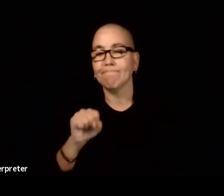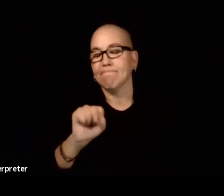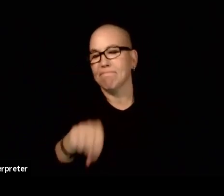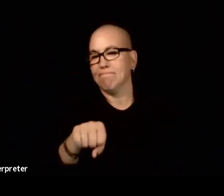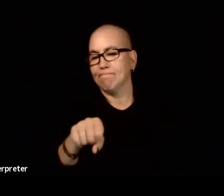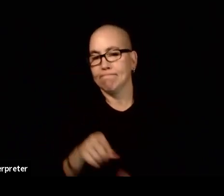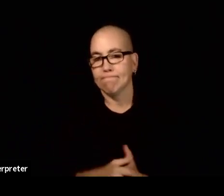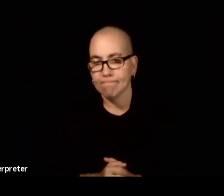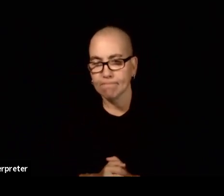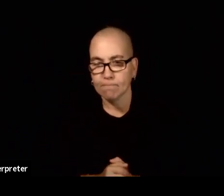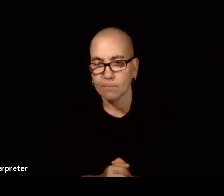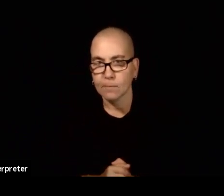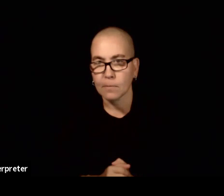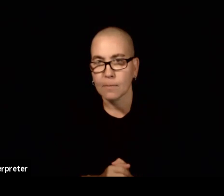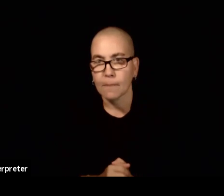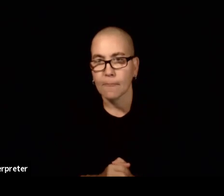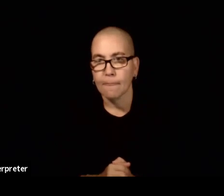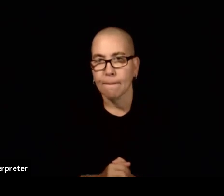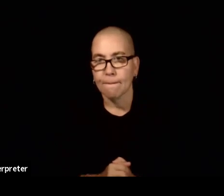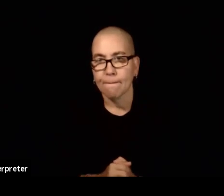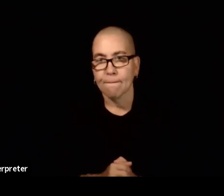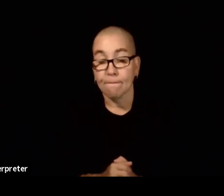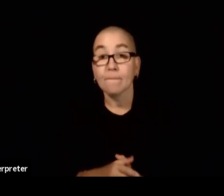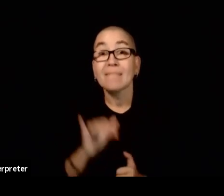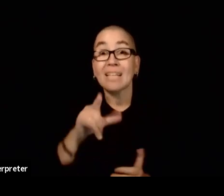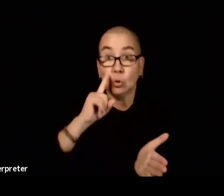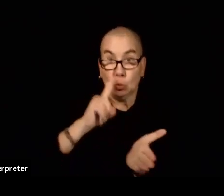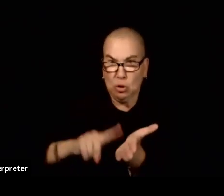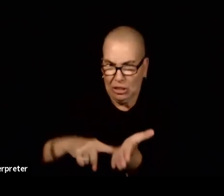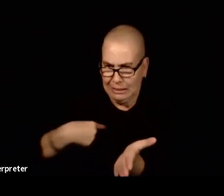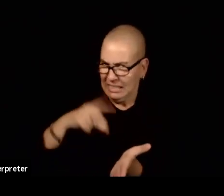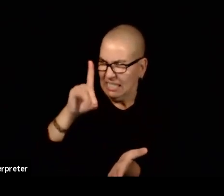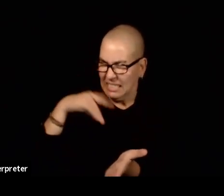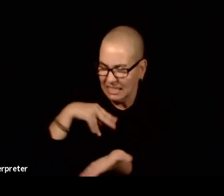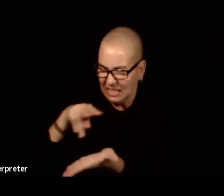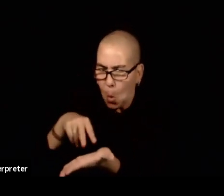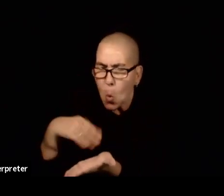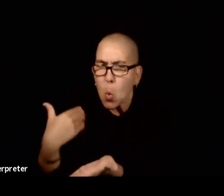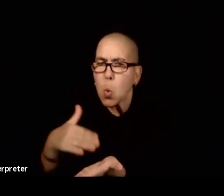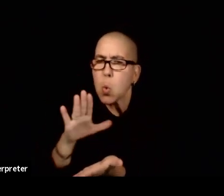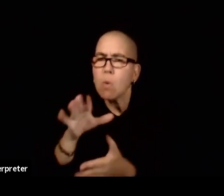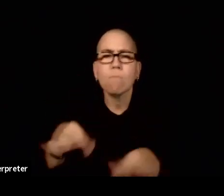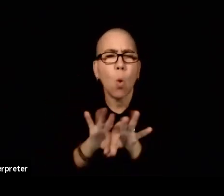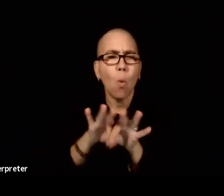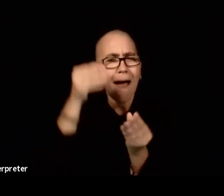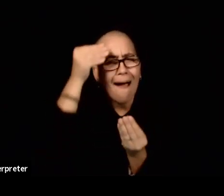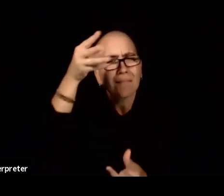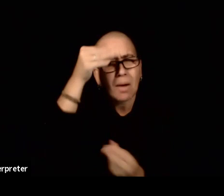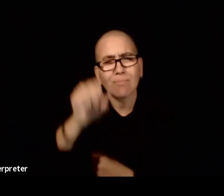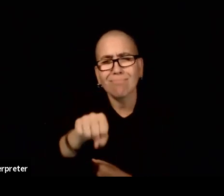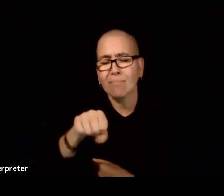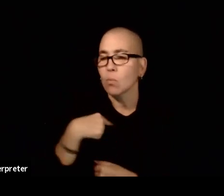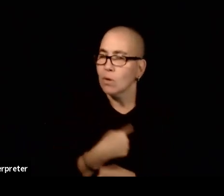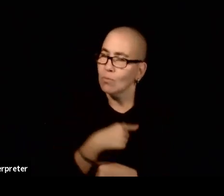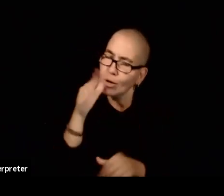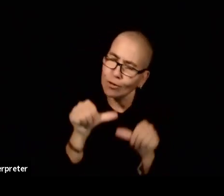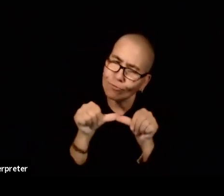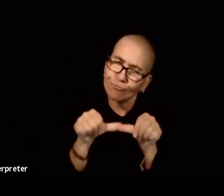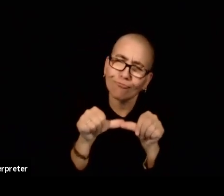that's important information, and we have been and will continue to be monitoring what we are